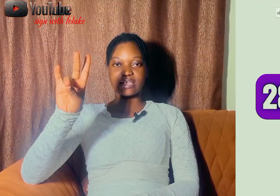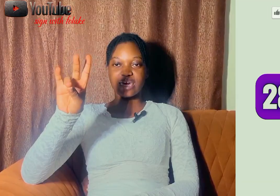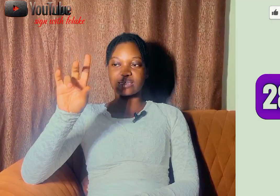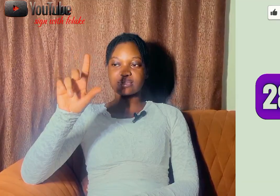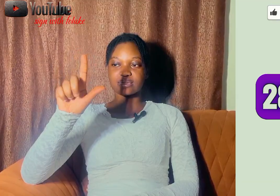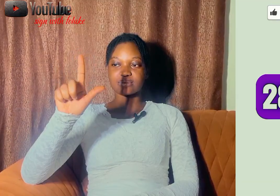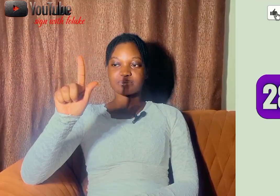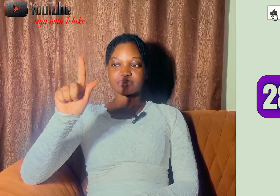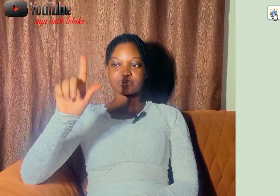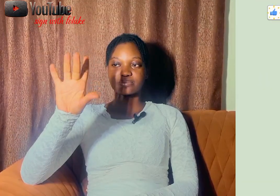28,